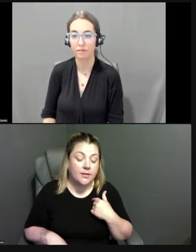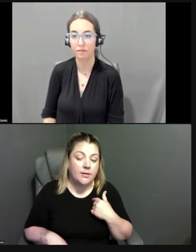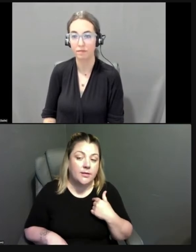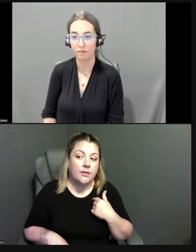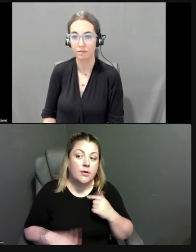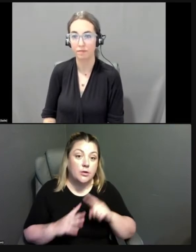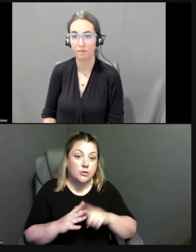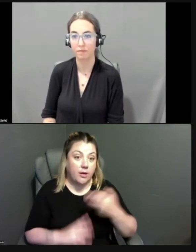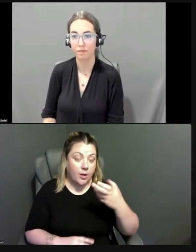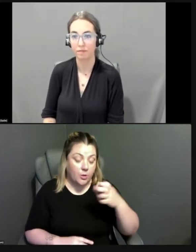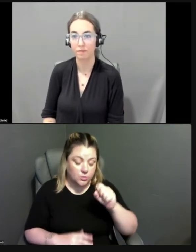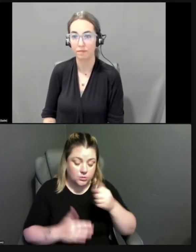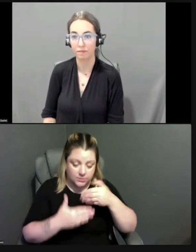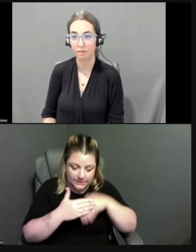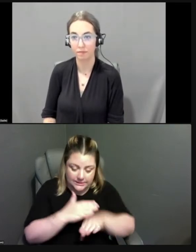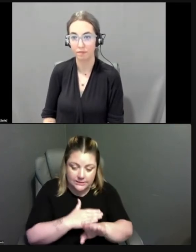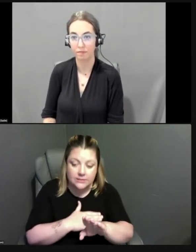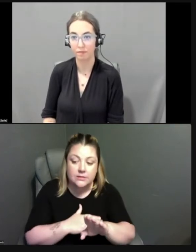is